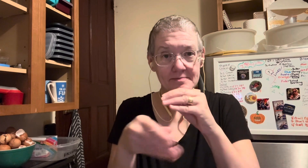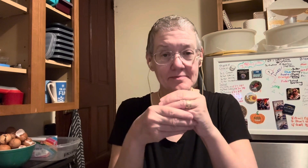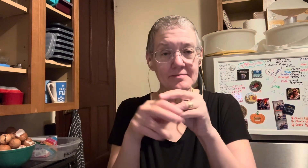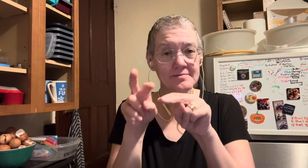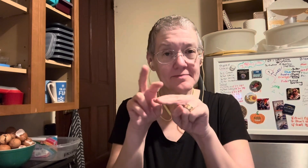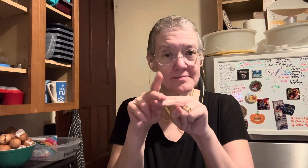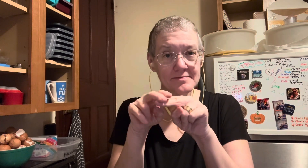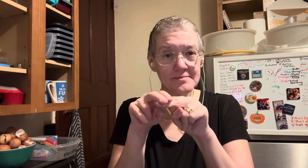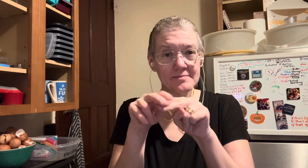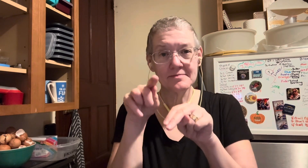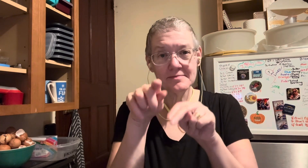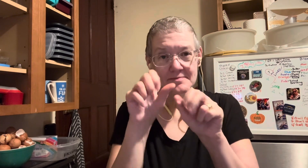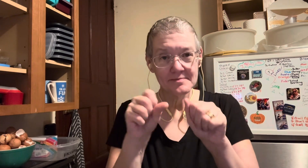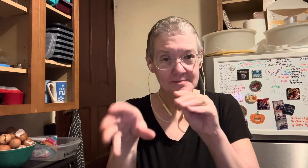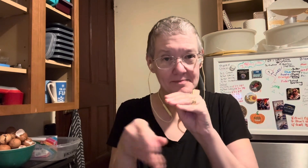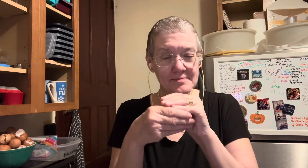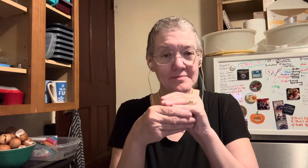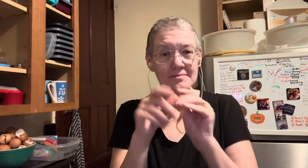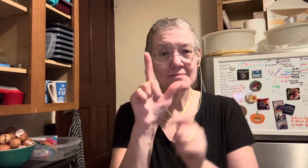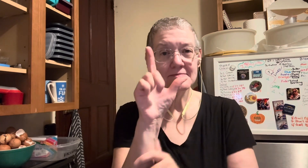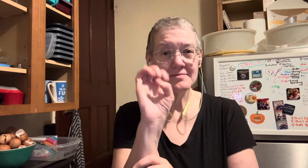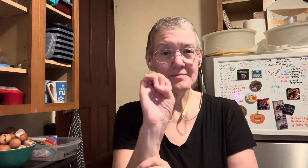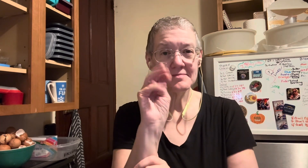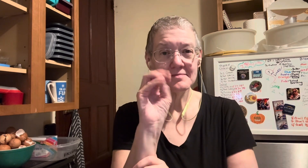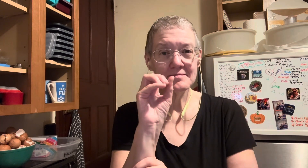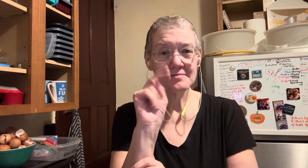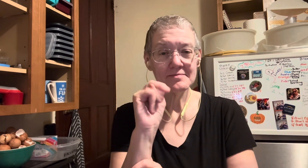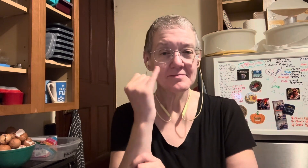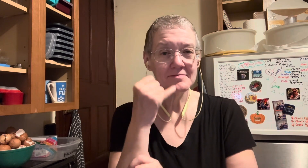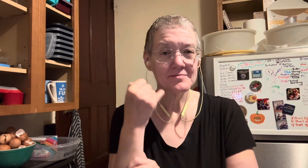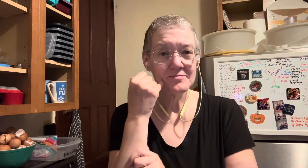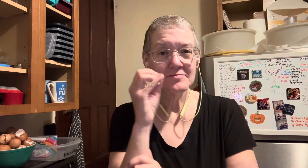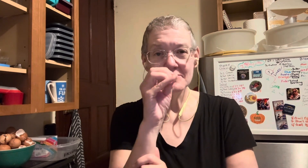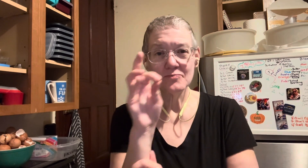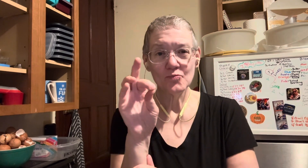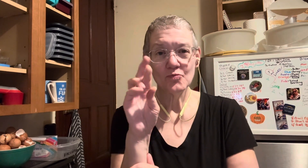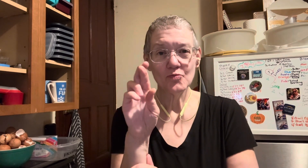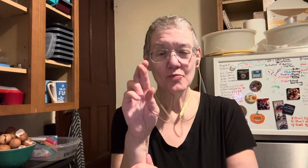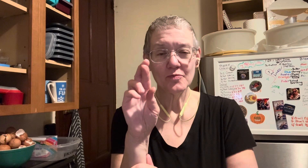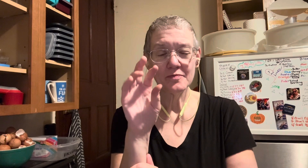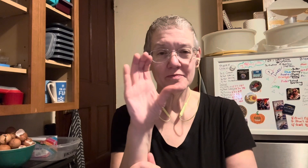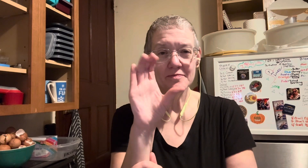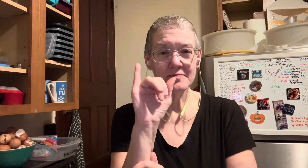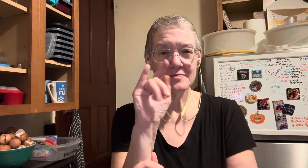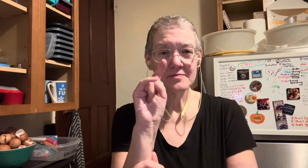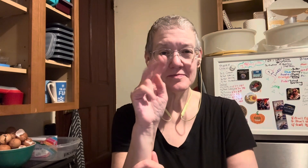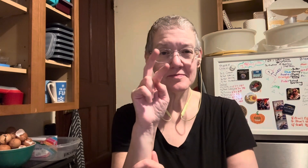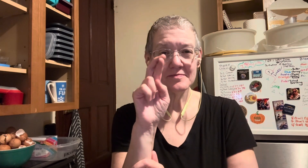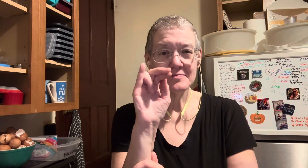also add some salt and either citric acid or lemon juice to your